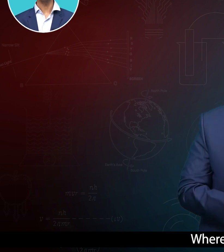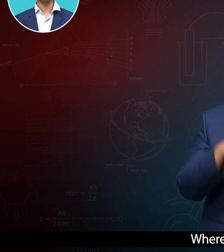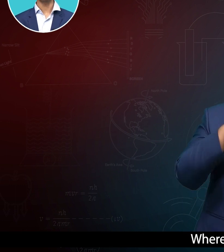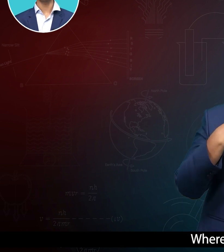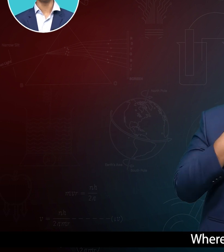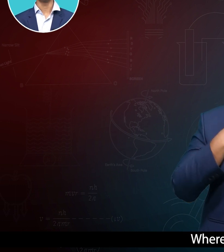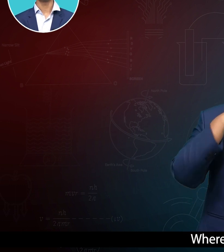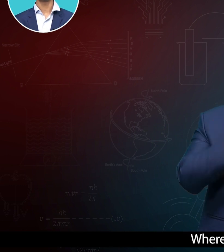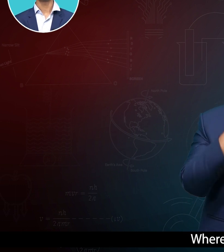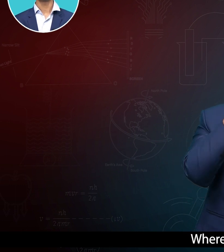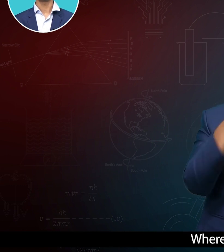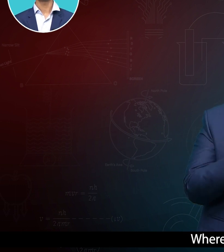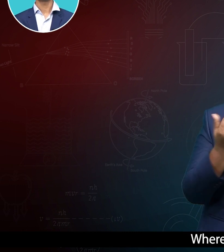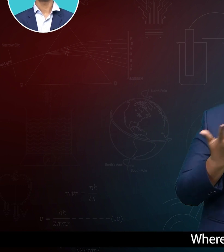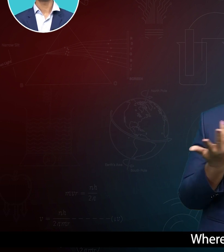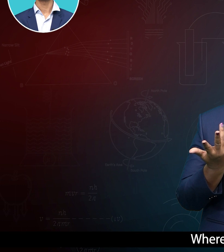Where does the water go?